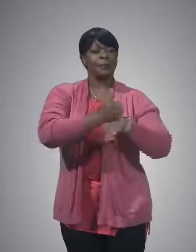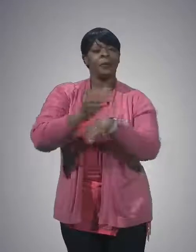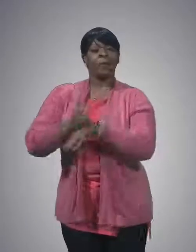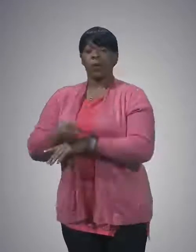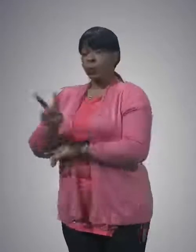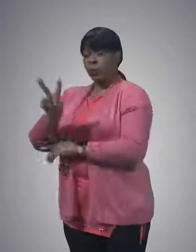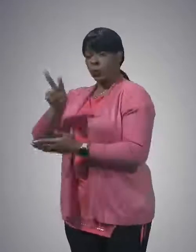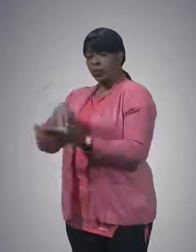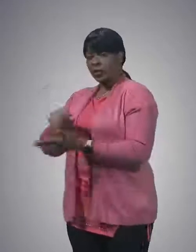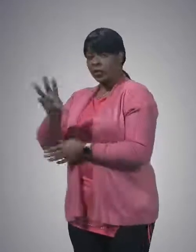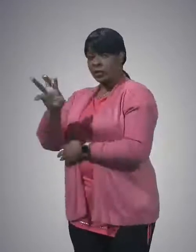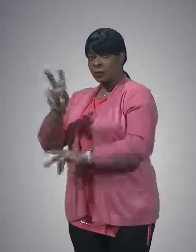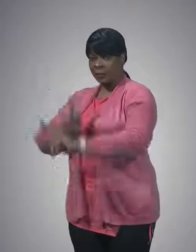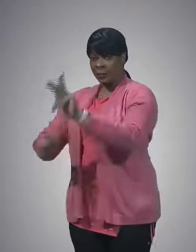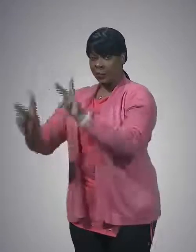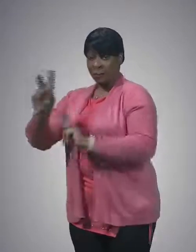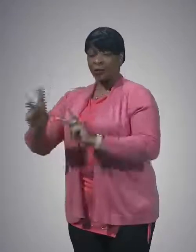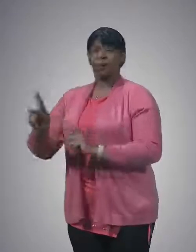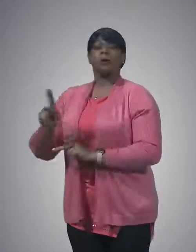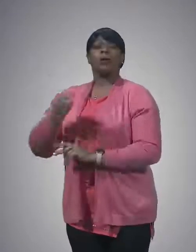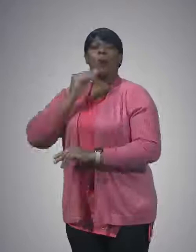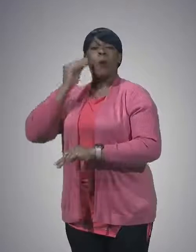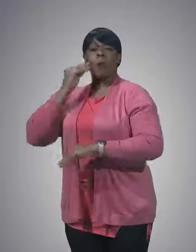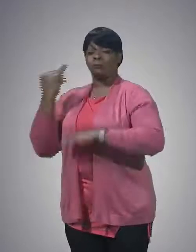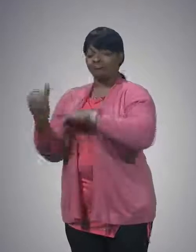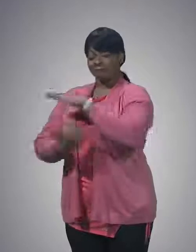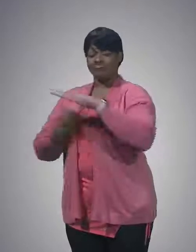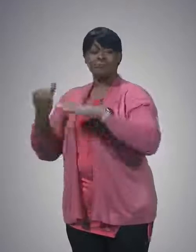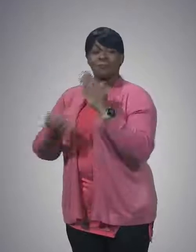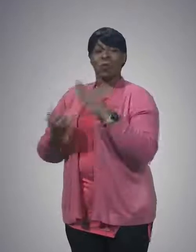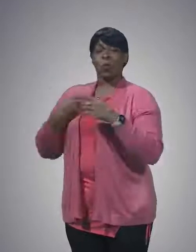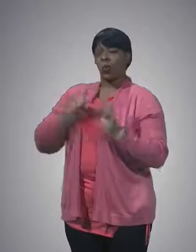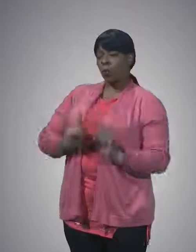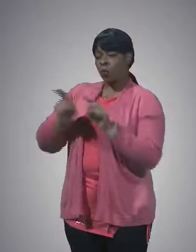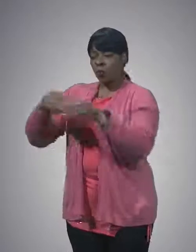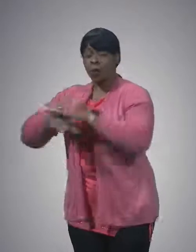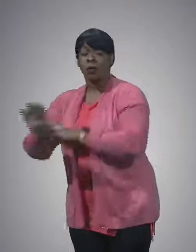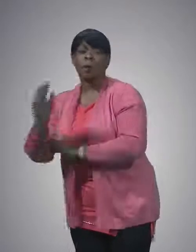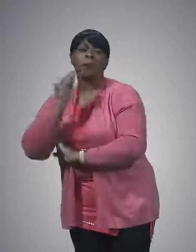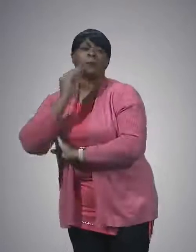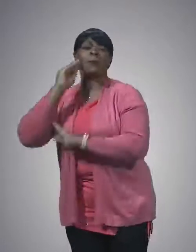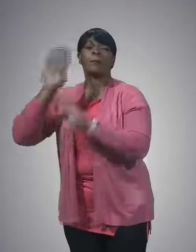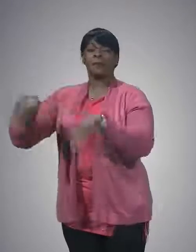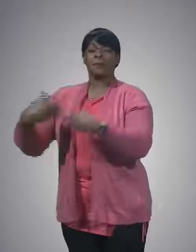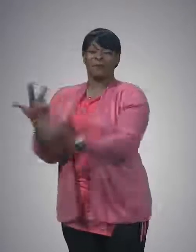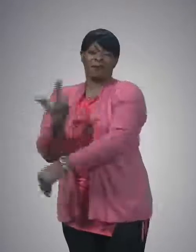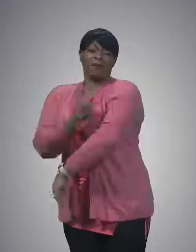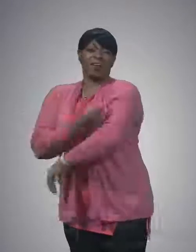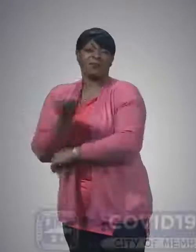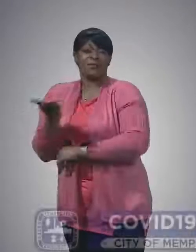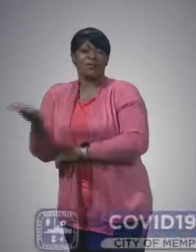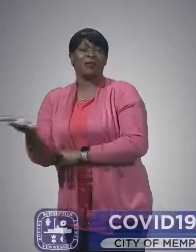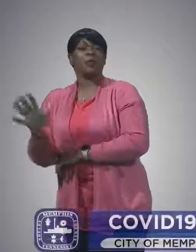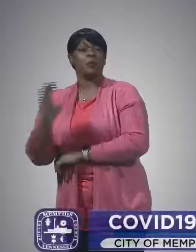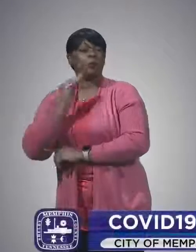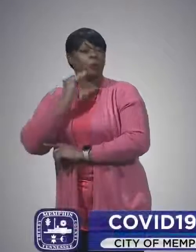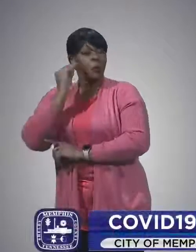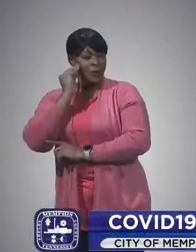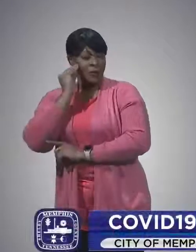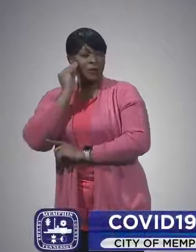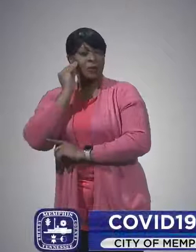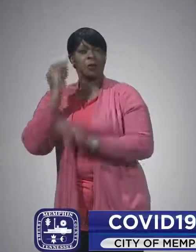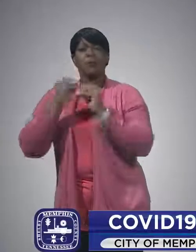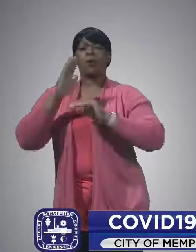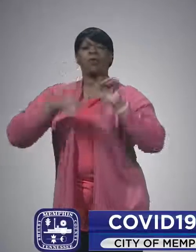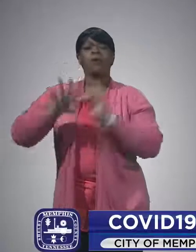are 2,600 people who are homebound. We have visited them in their homes and given them vaccinations in their homes, and